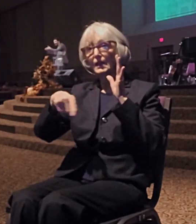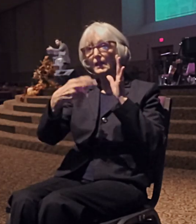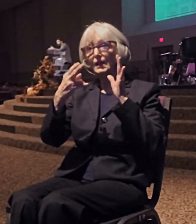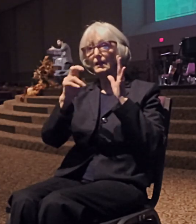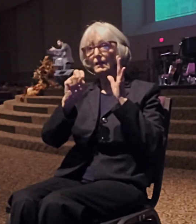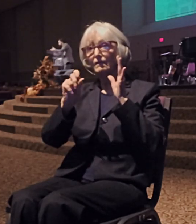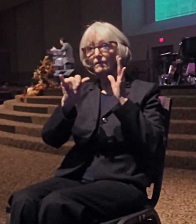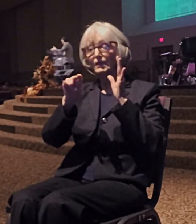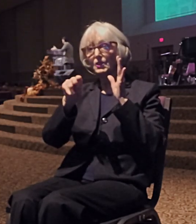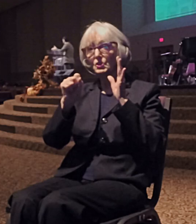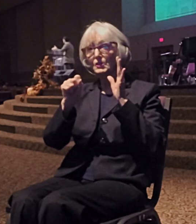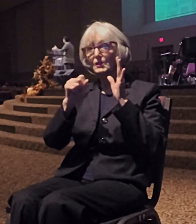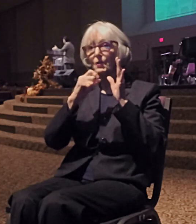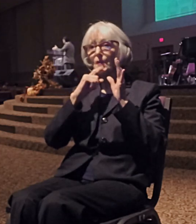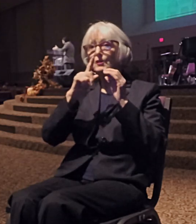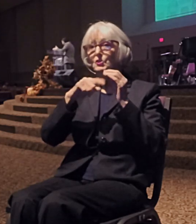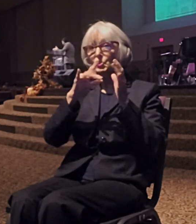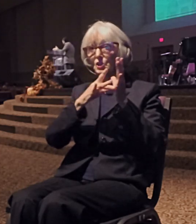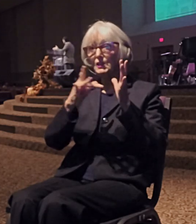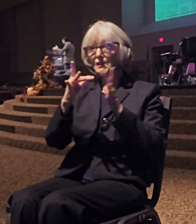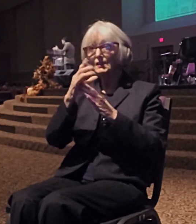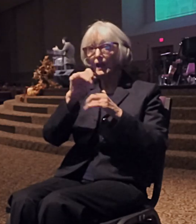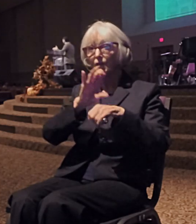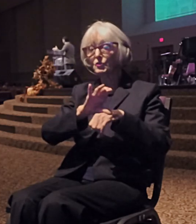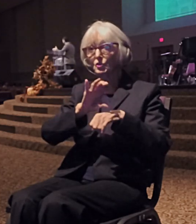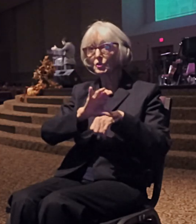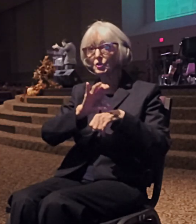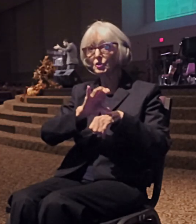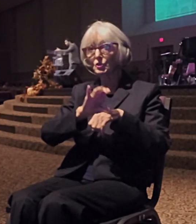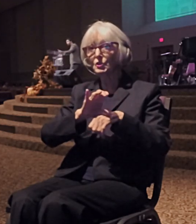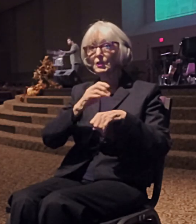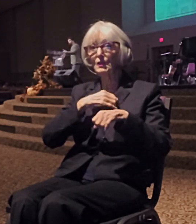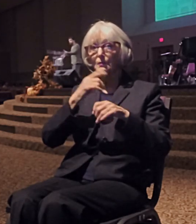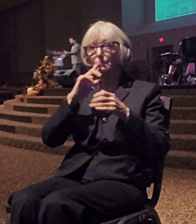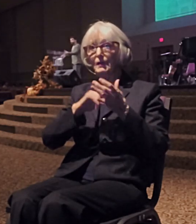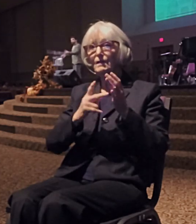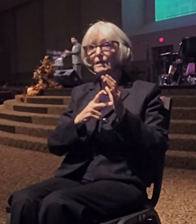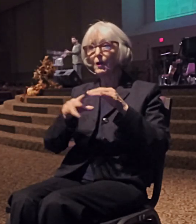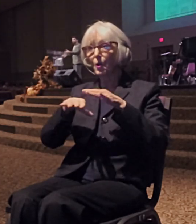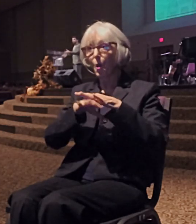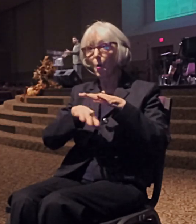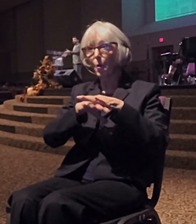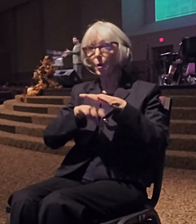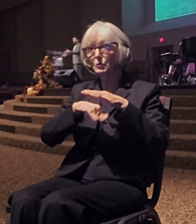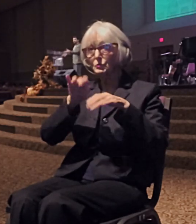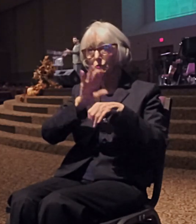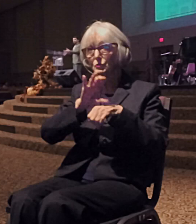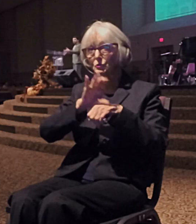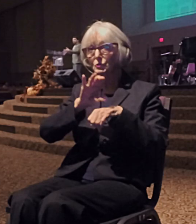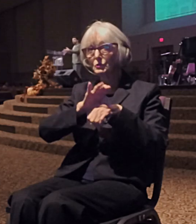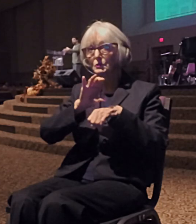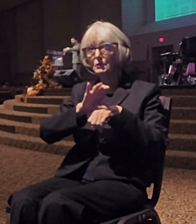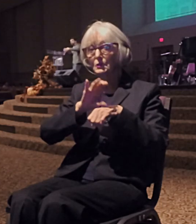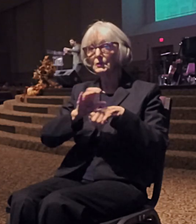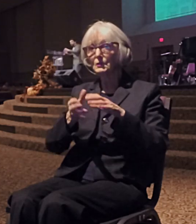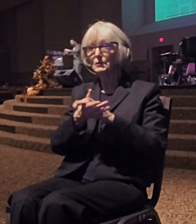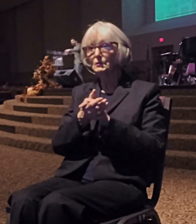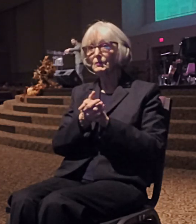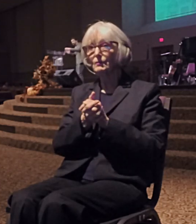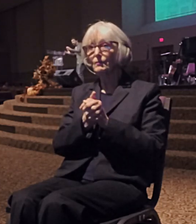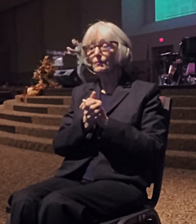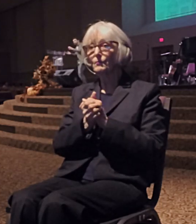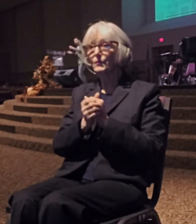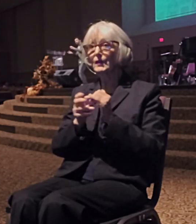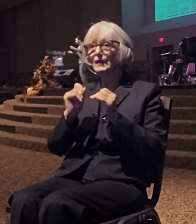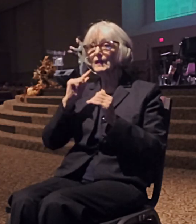Jesus and the church, and by the church, really, we mean the local church. The